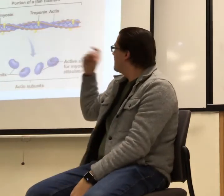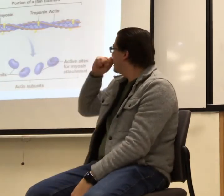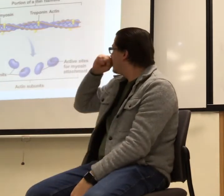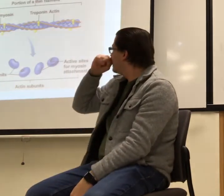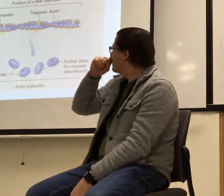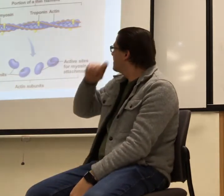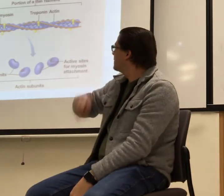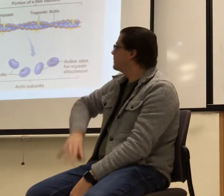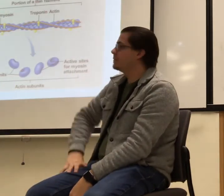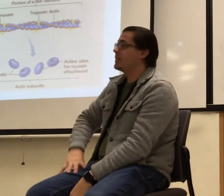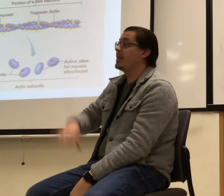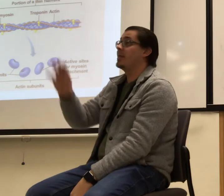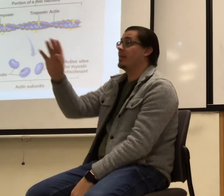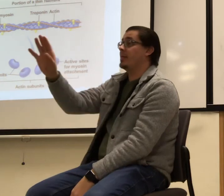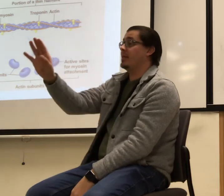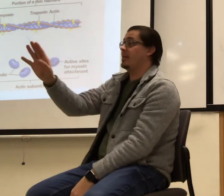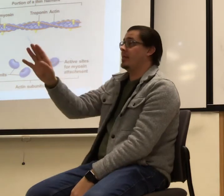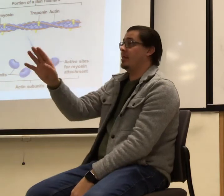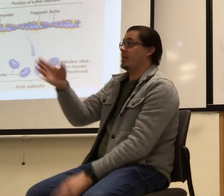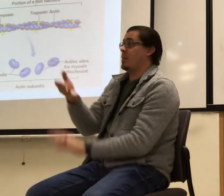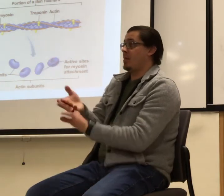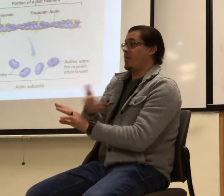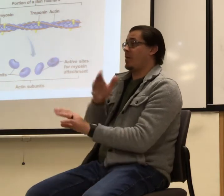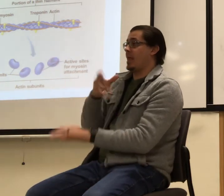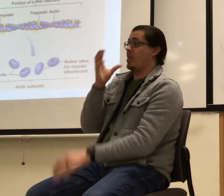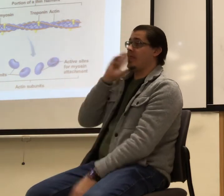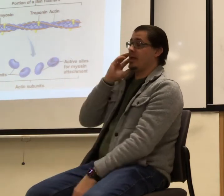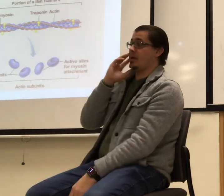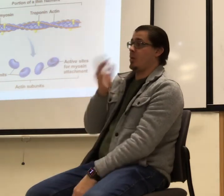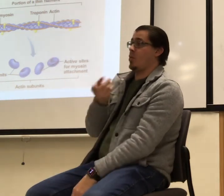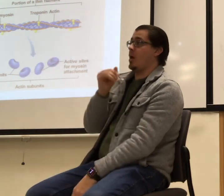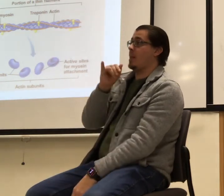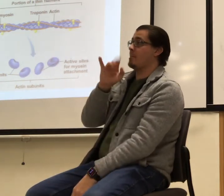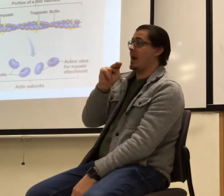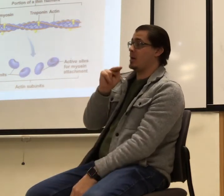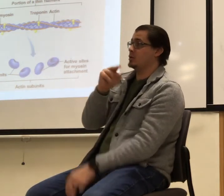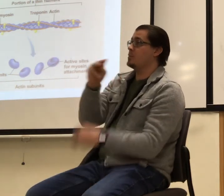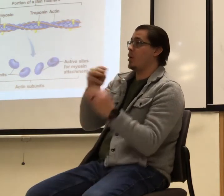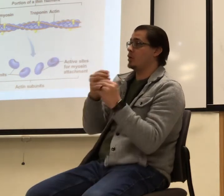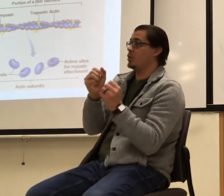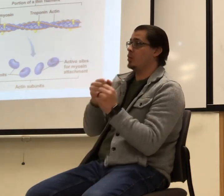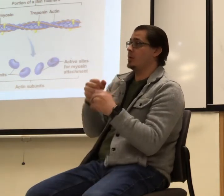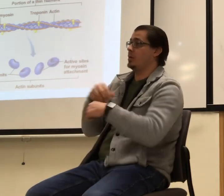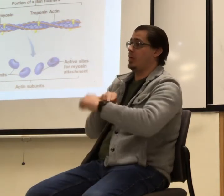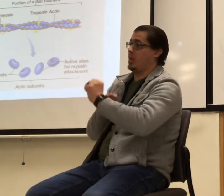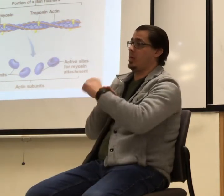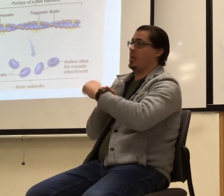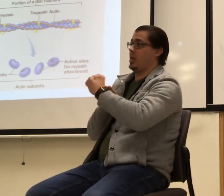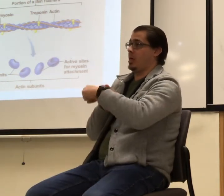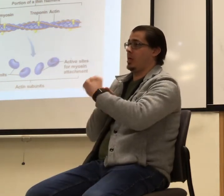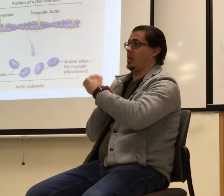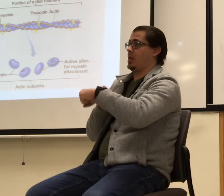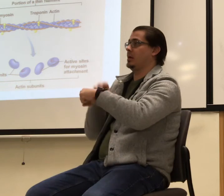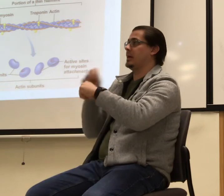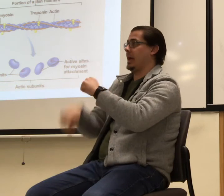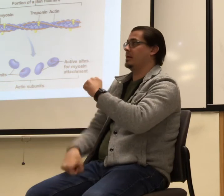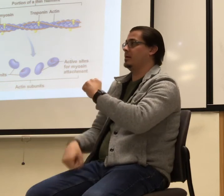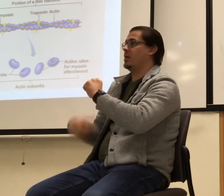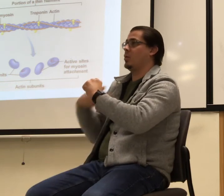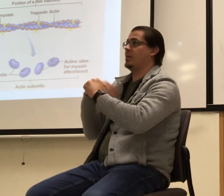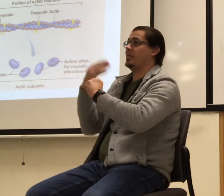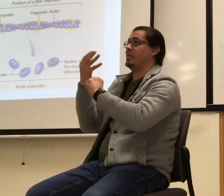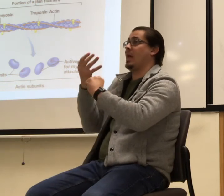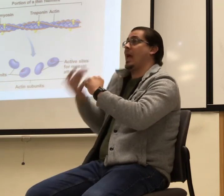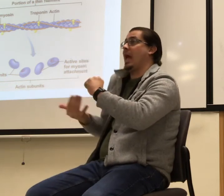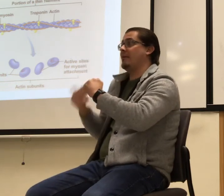All right, so that's the thick filament. There is one myosin molecule with a heavy head that can pivot at the hinge joint. It